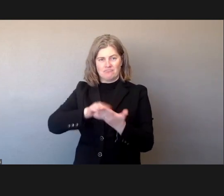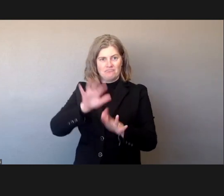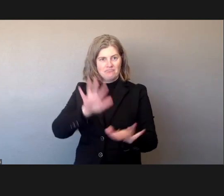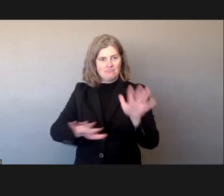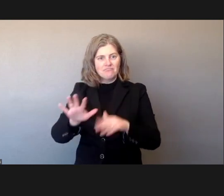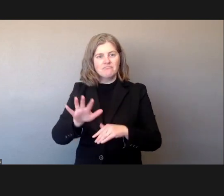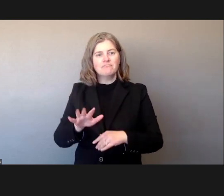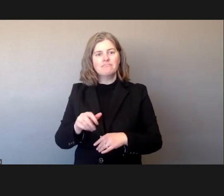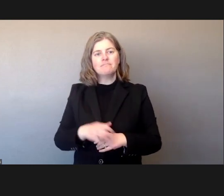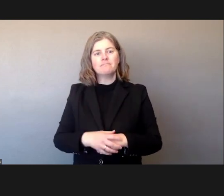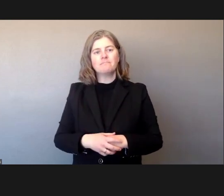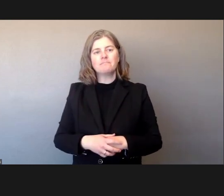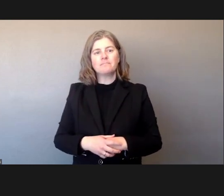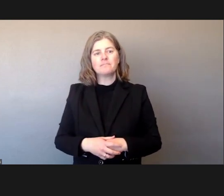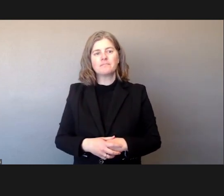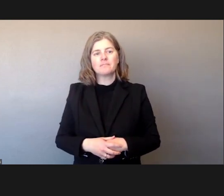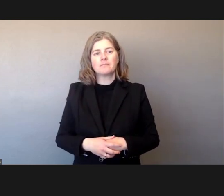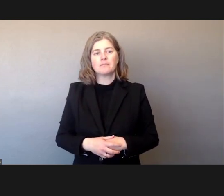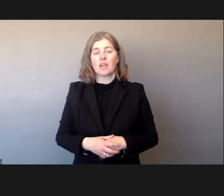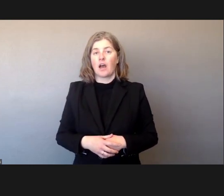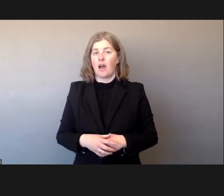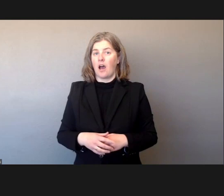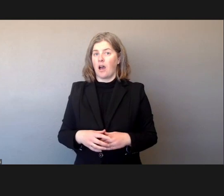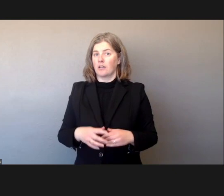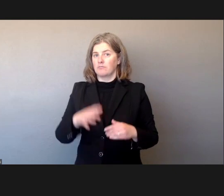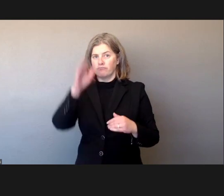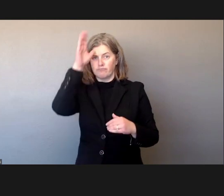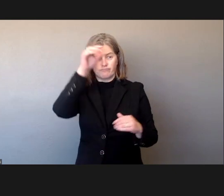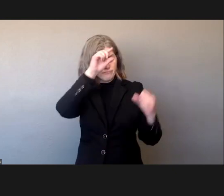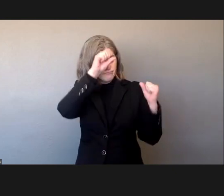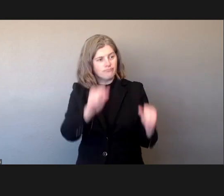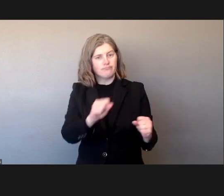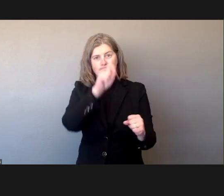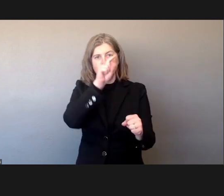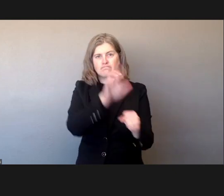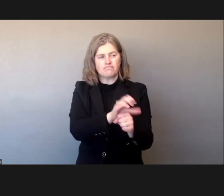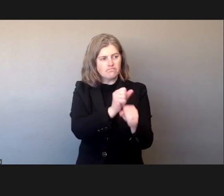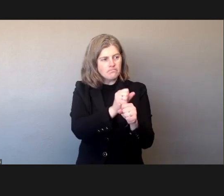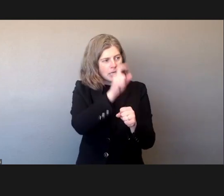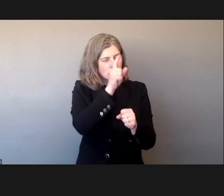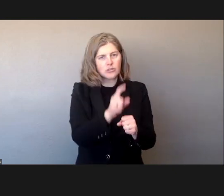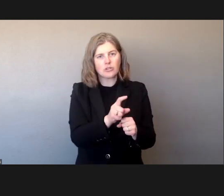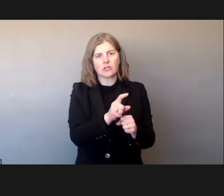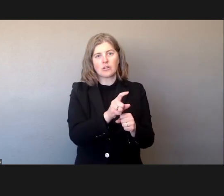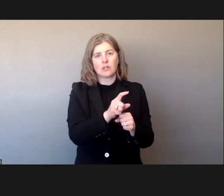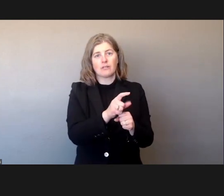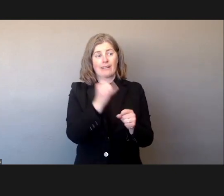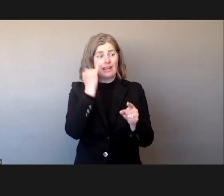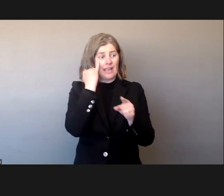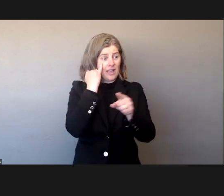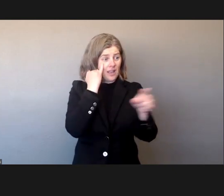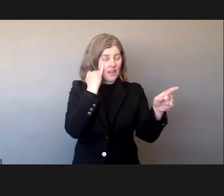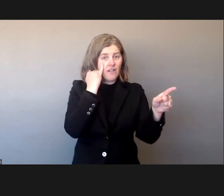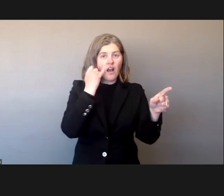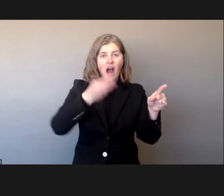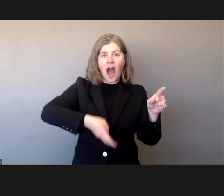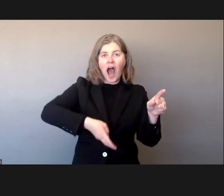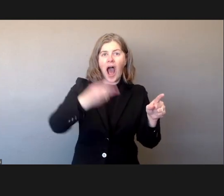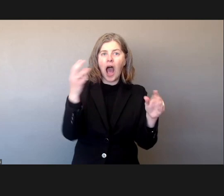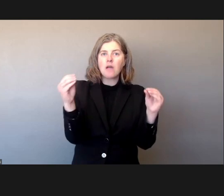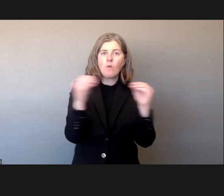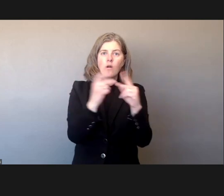very radically committed, shall we say, to ensuring that those who had the highest morbidity and mortality